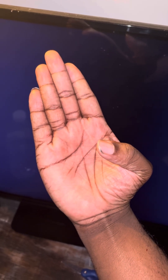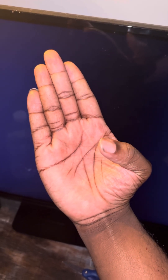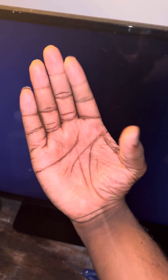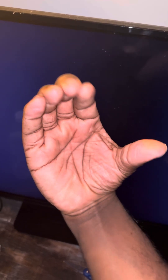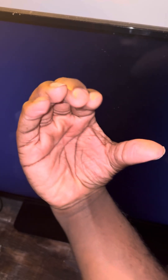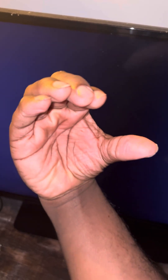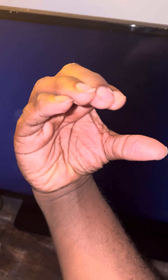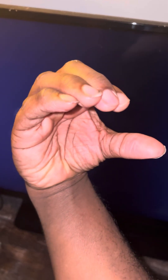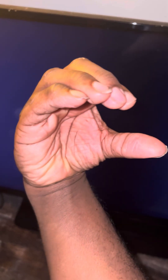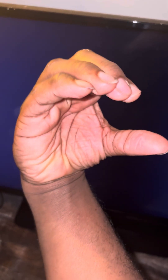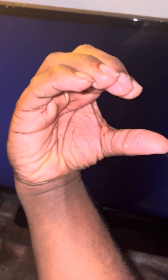Bog.